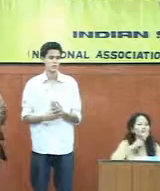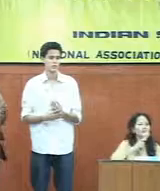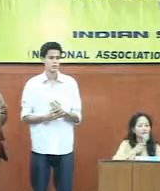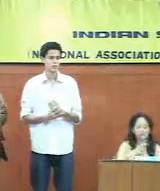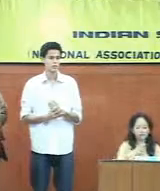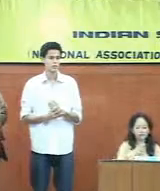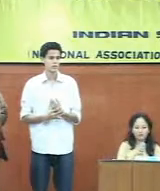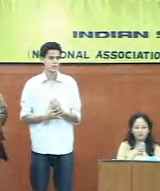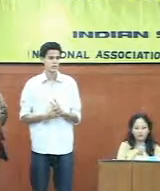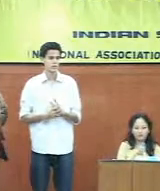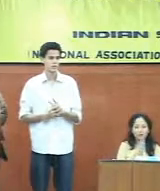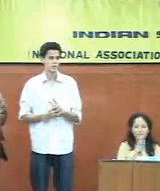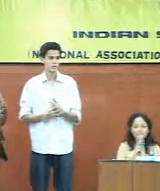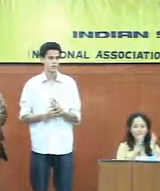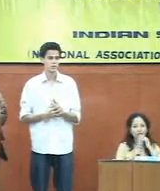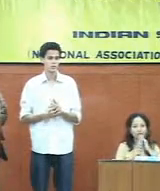Yeah, end of.